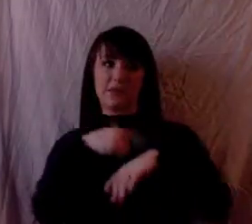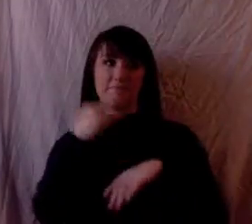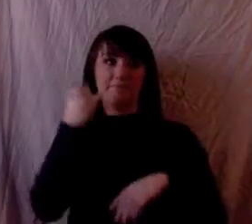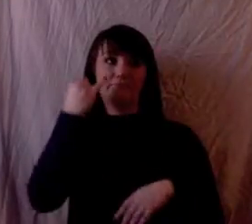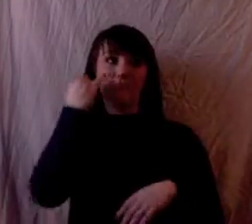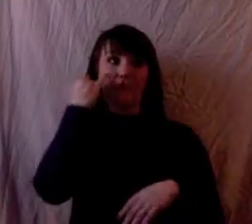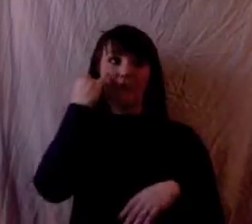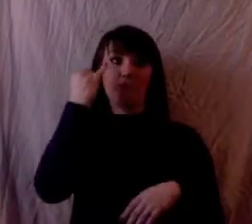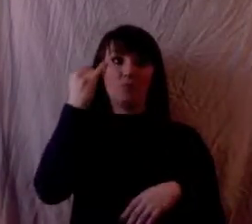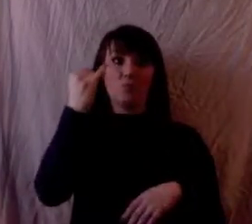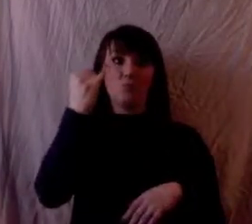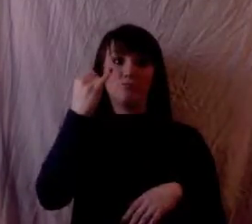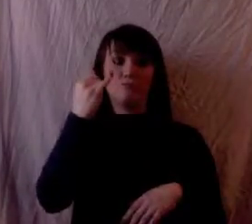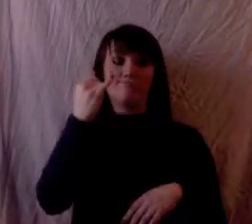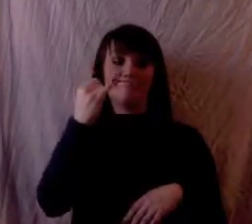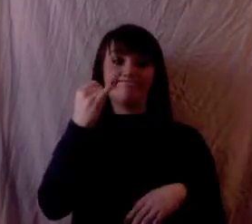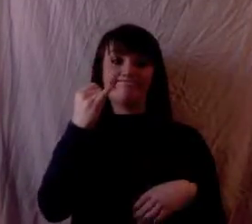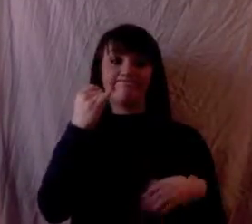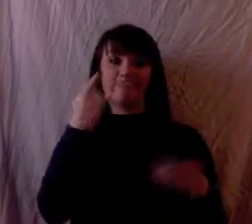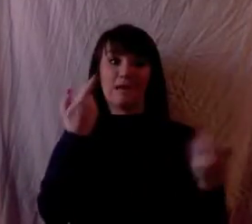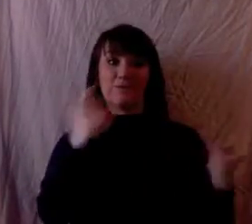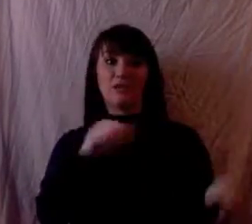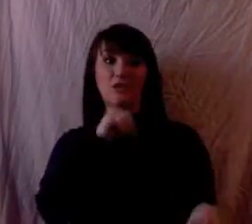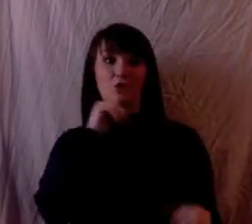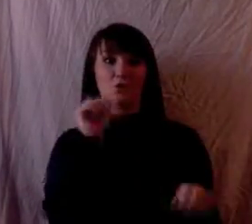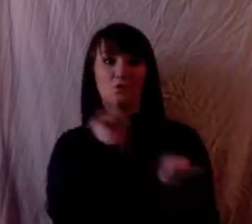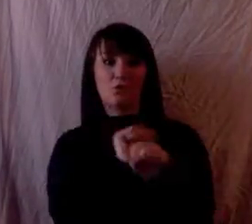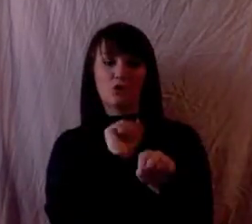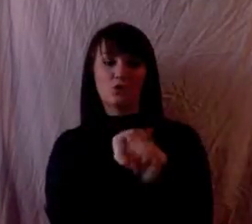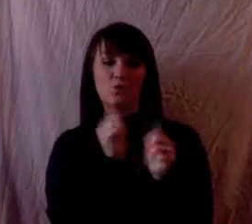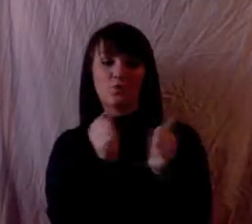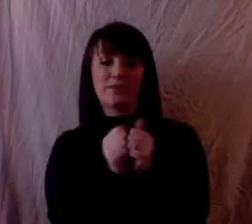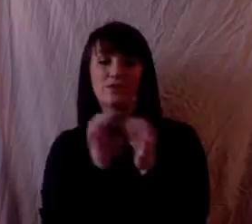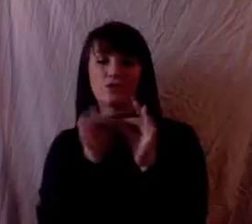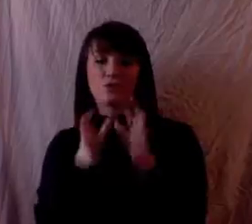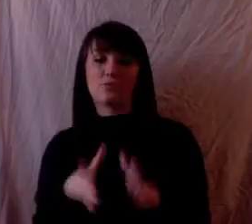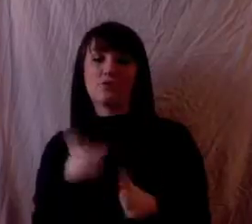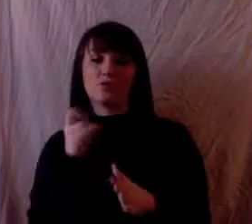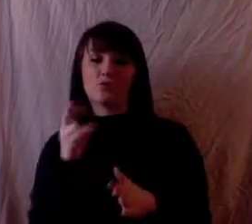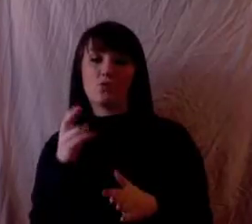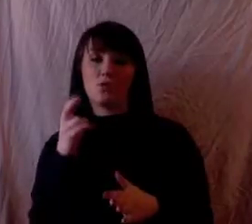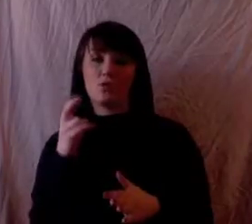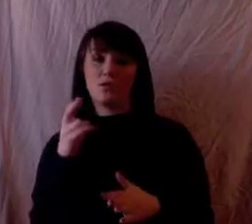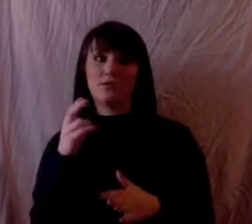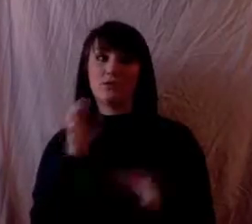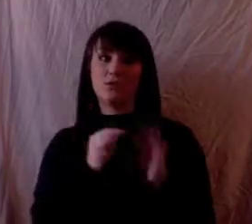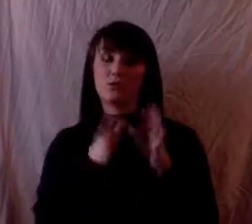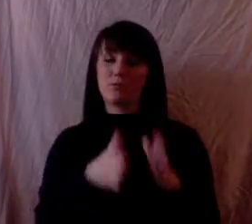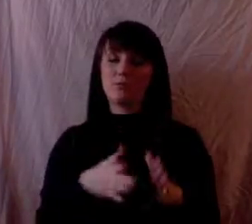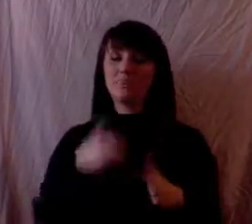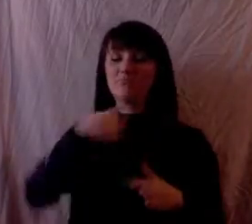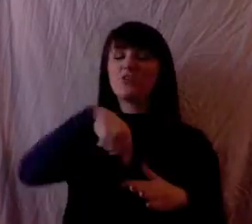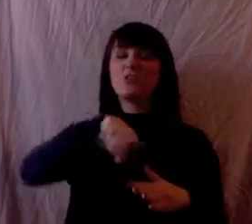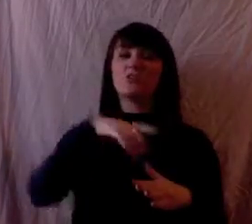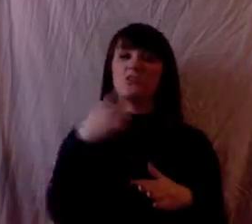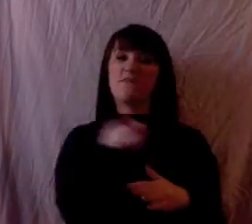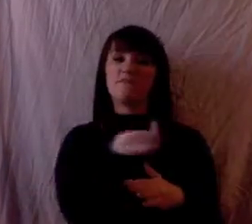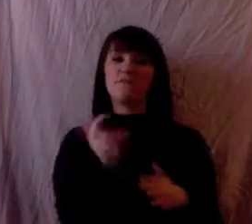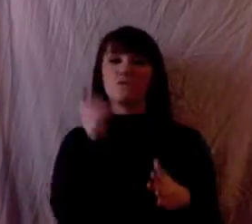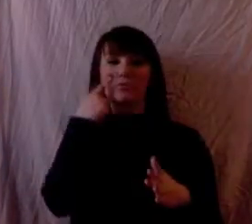not been interpreters or have not worked with interpreters before. So those are some of the things that you're going to want to think about. I'm sure there are